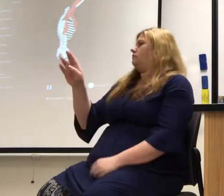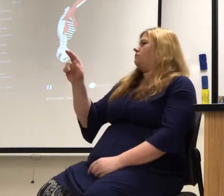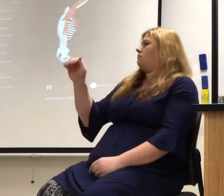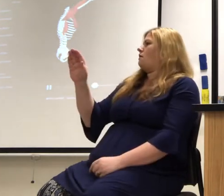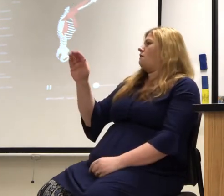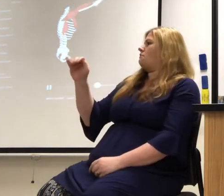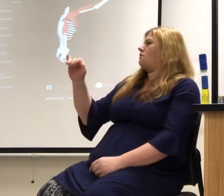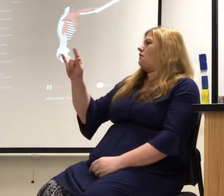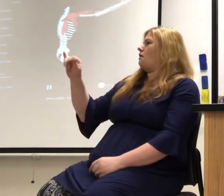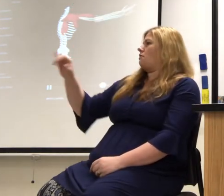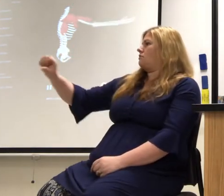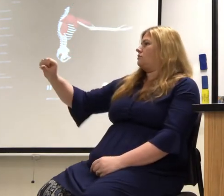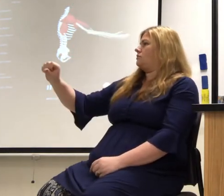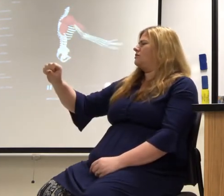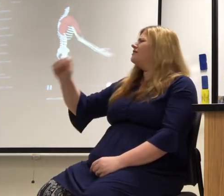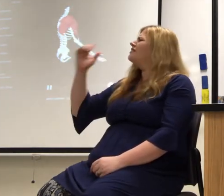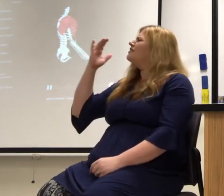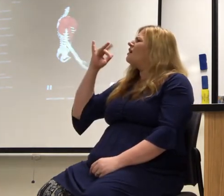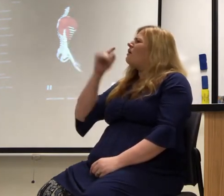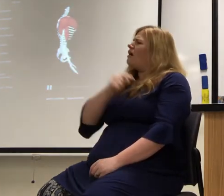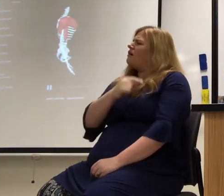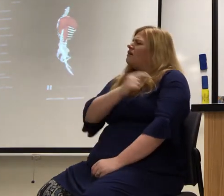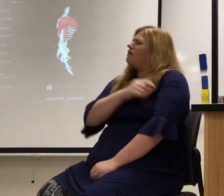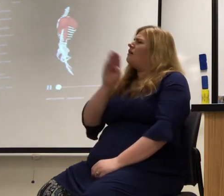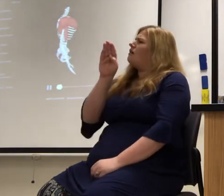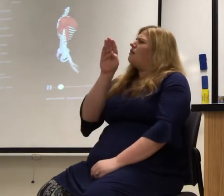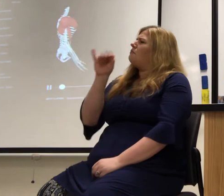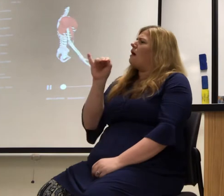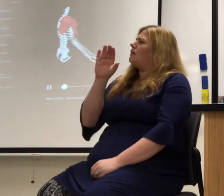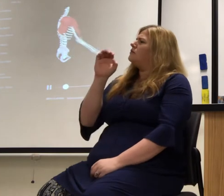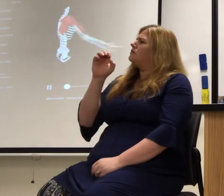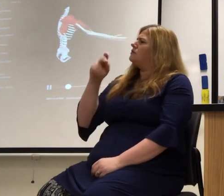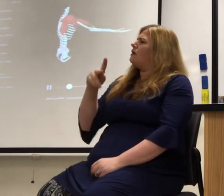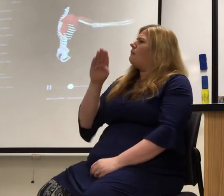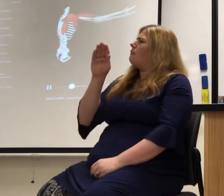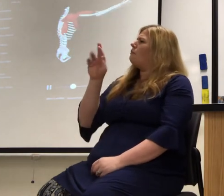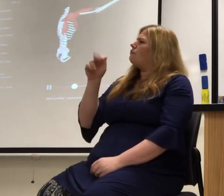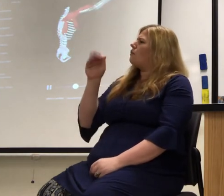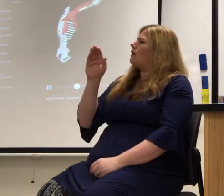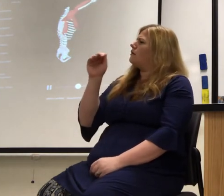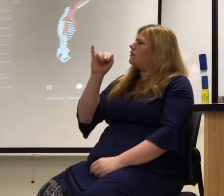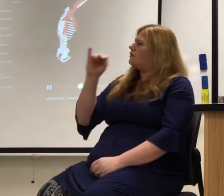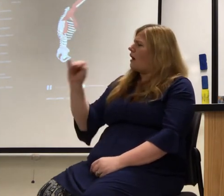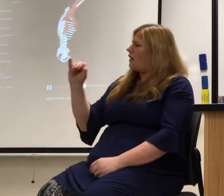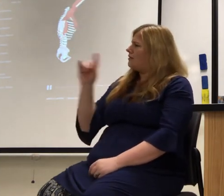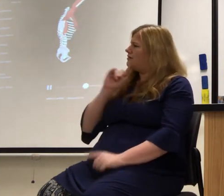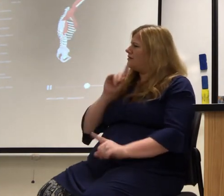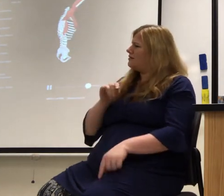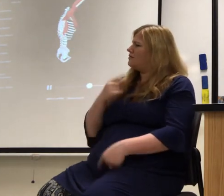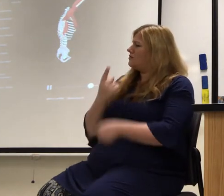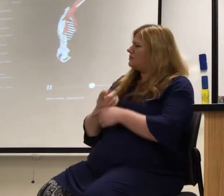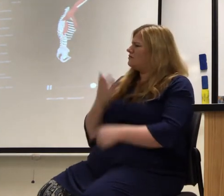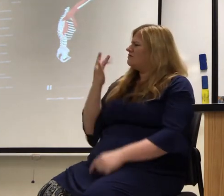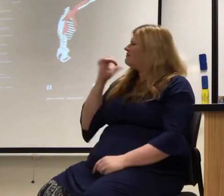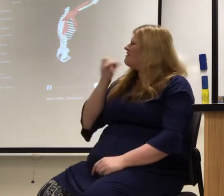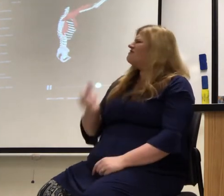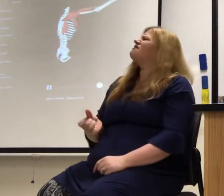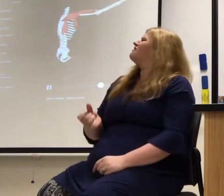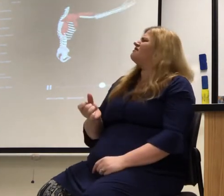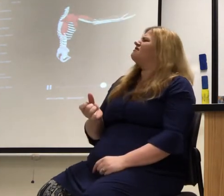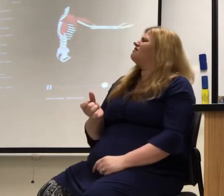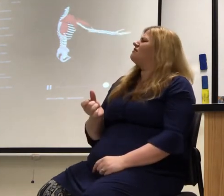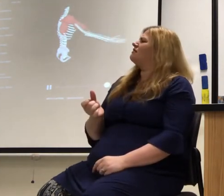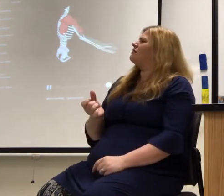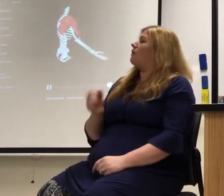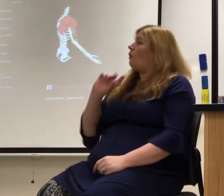brachialis. Now, why isn't the biceps brachii a correct answer? Can the biceps brachii only flex the